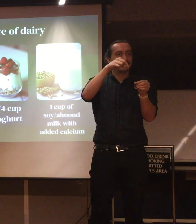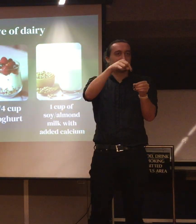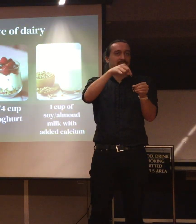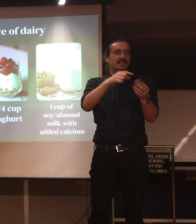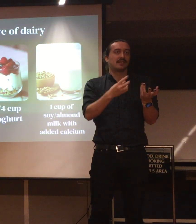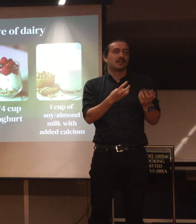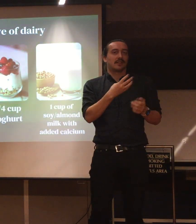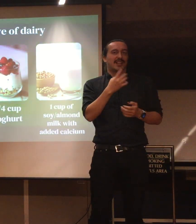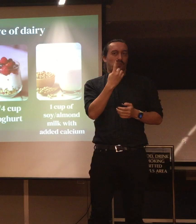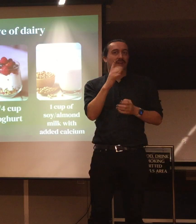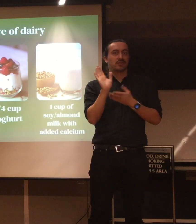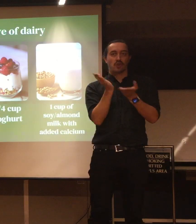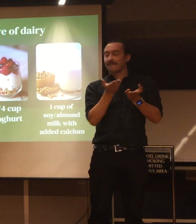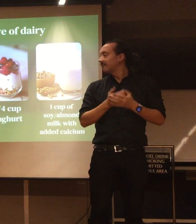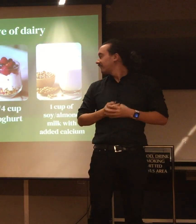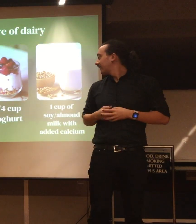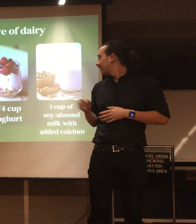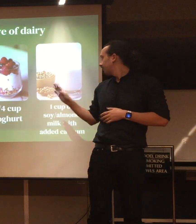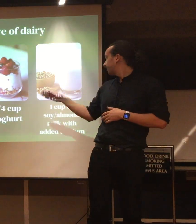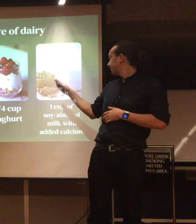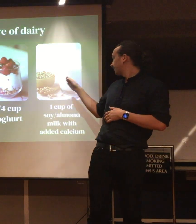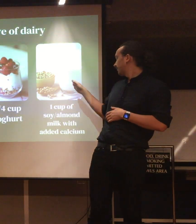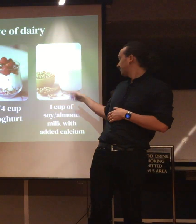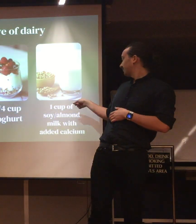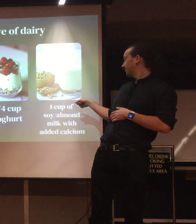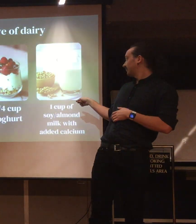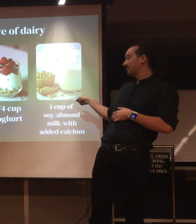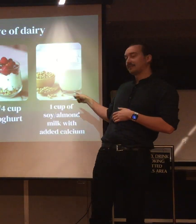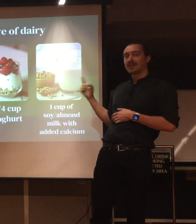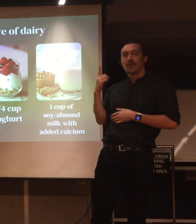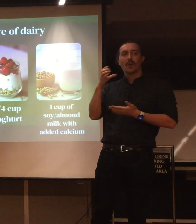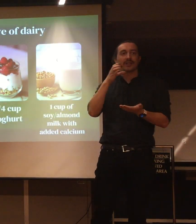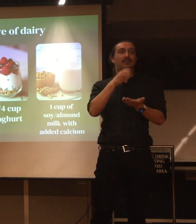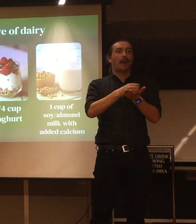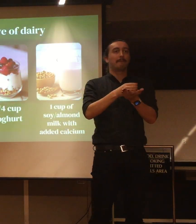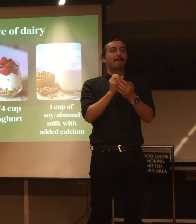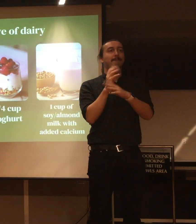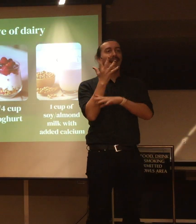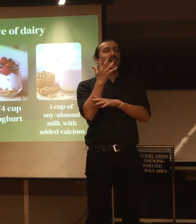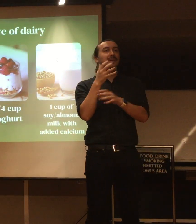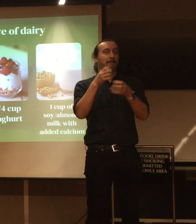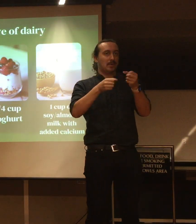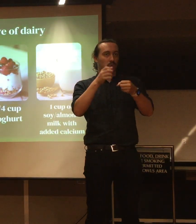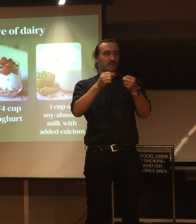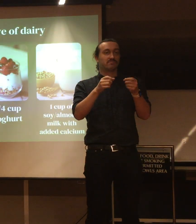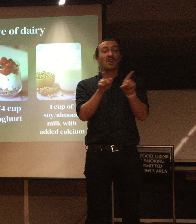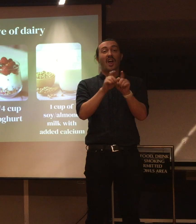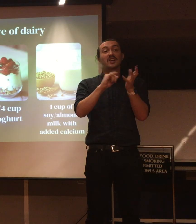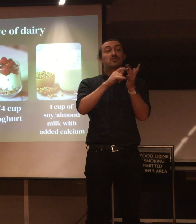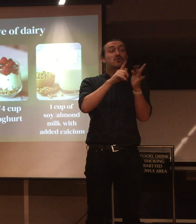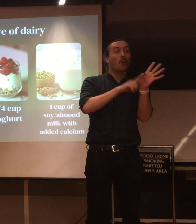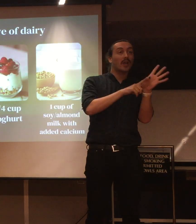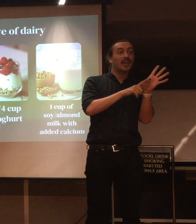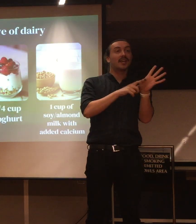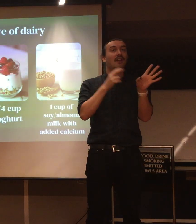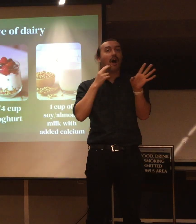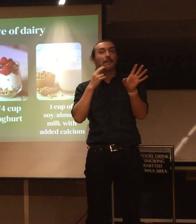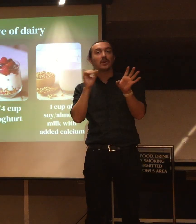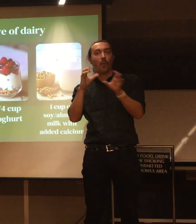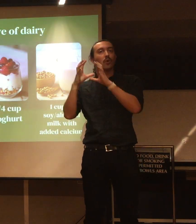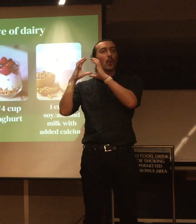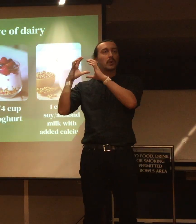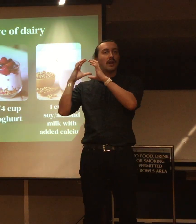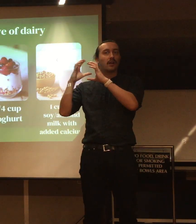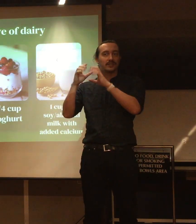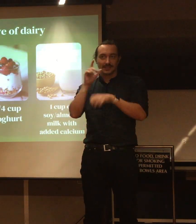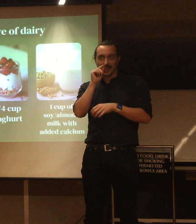and 1 cup of the plant-based milk. So that could be soy, almond, or coconut. But